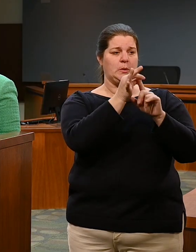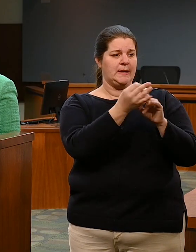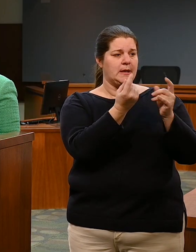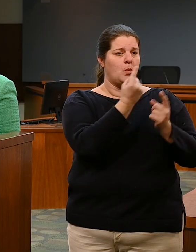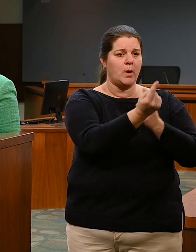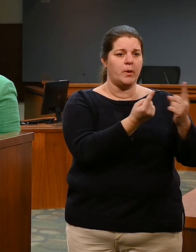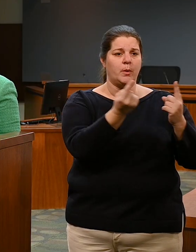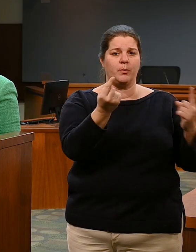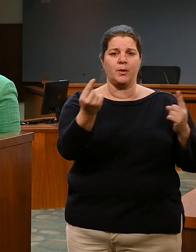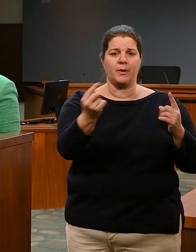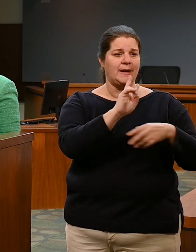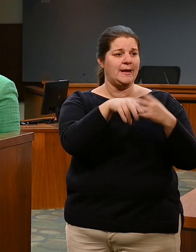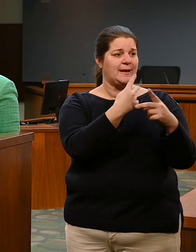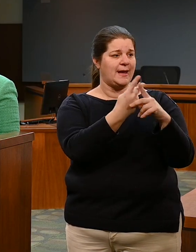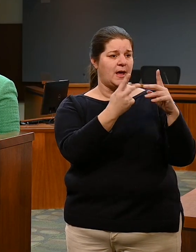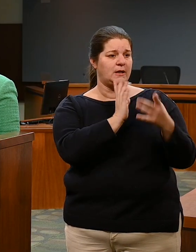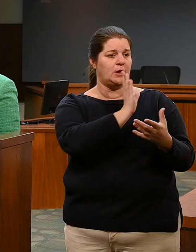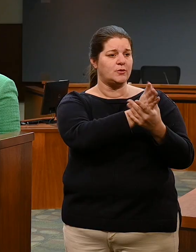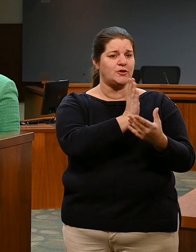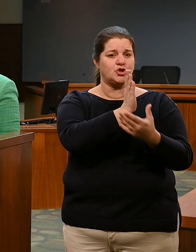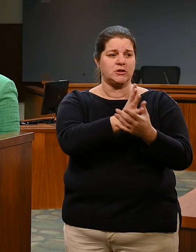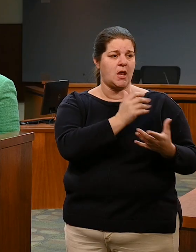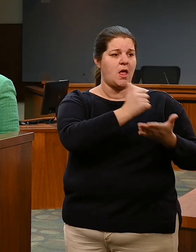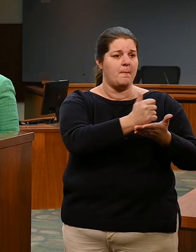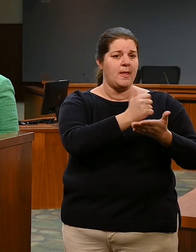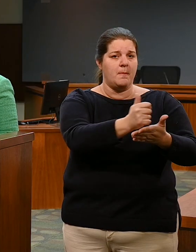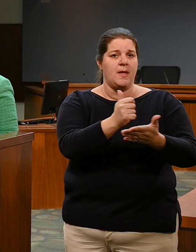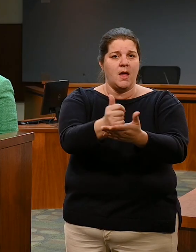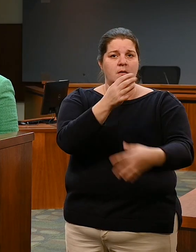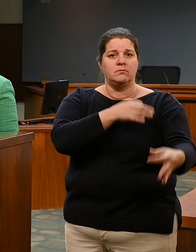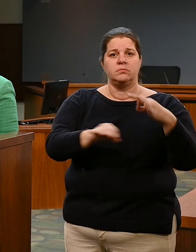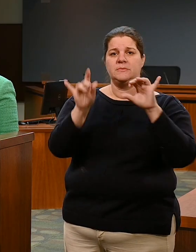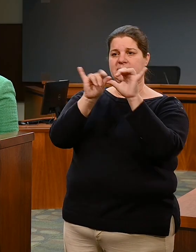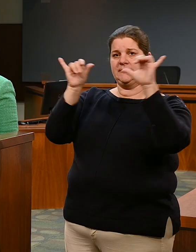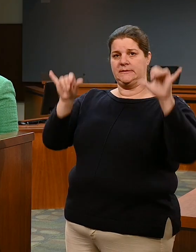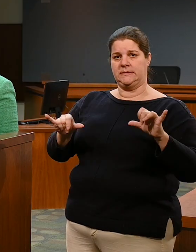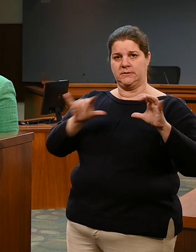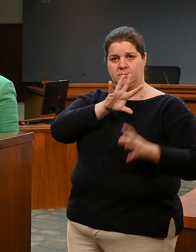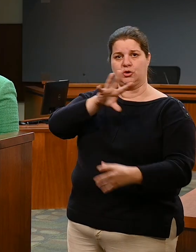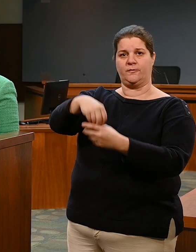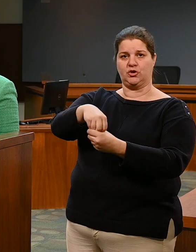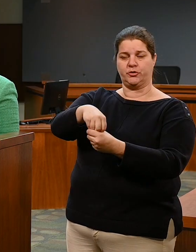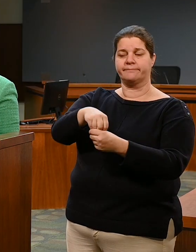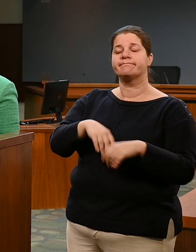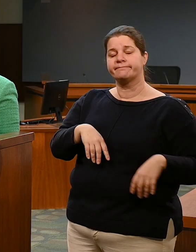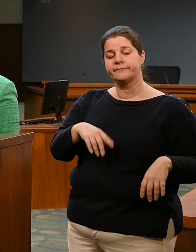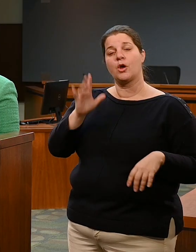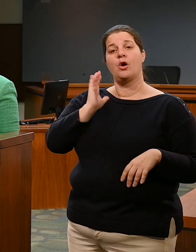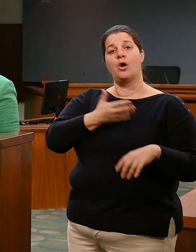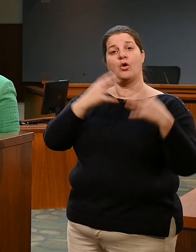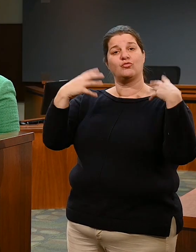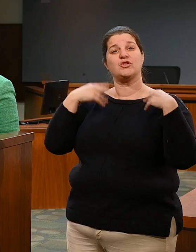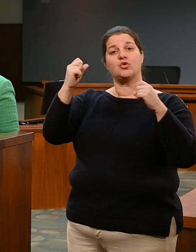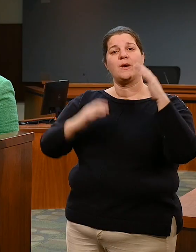coordinated, prevention-centered framework. The YES Council grounded its recommendations in restorative justice